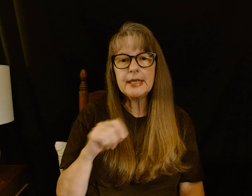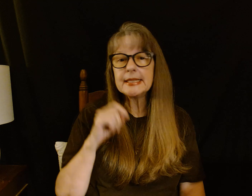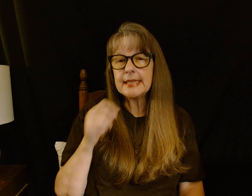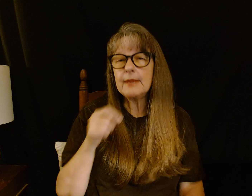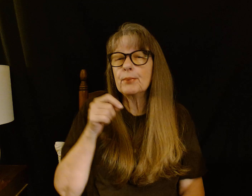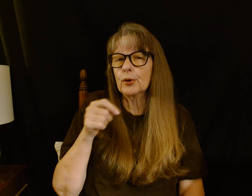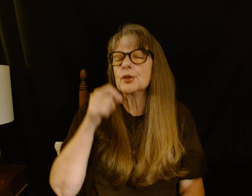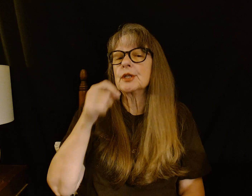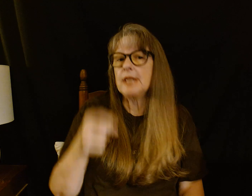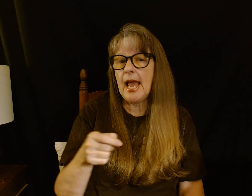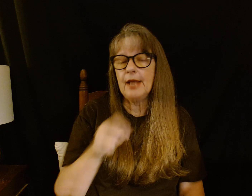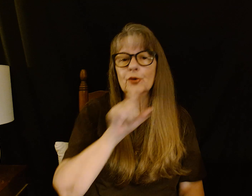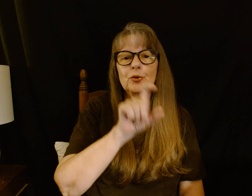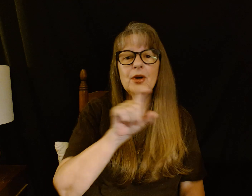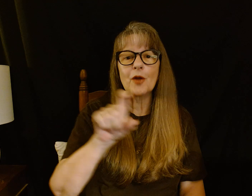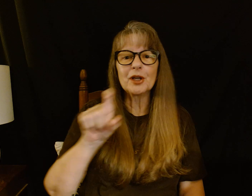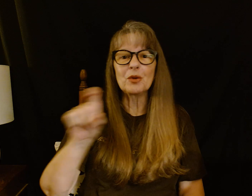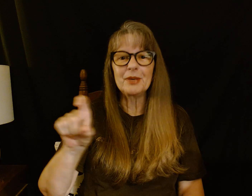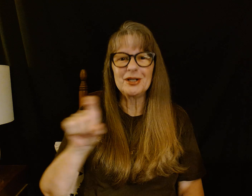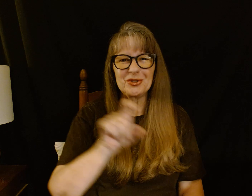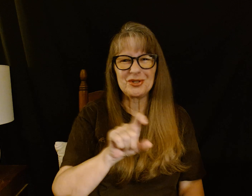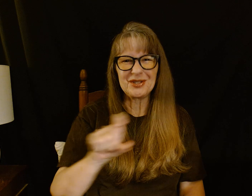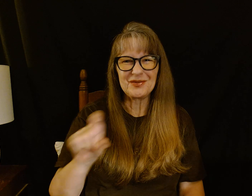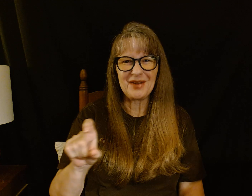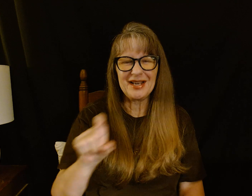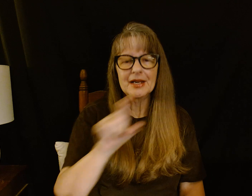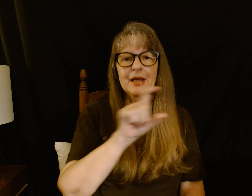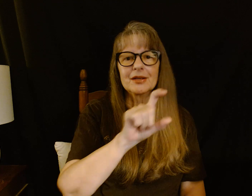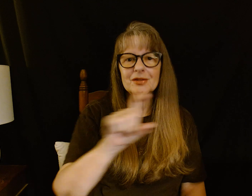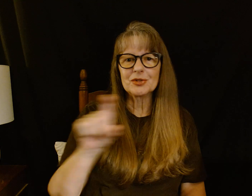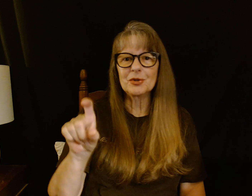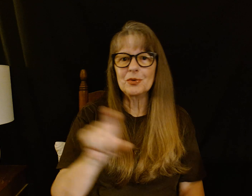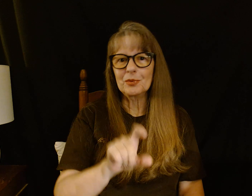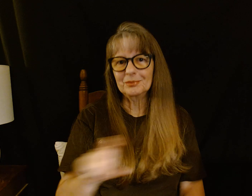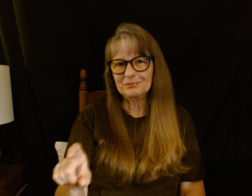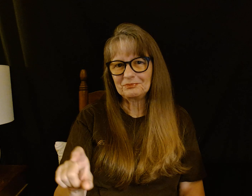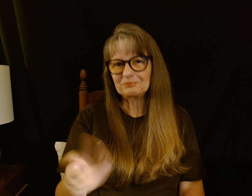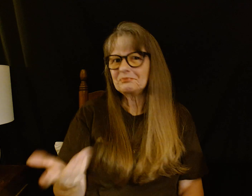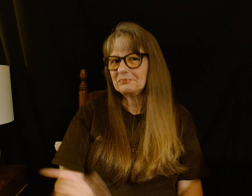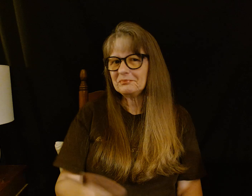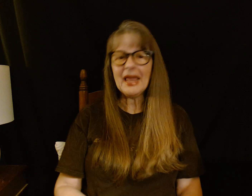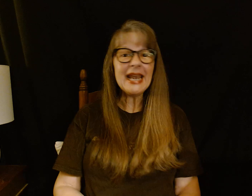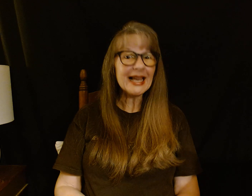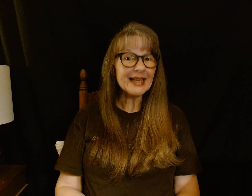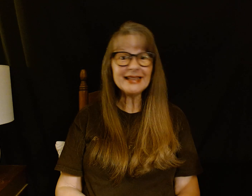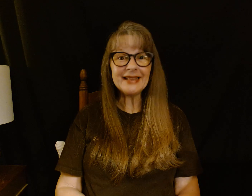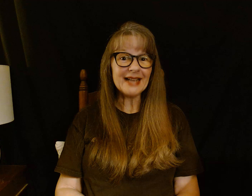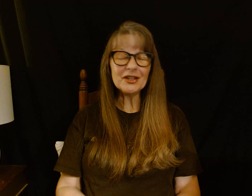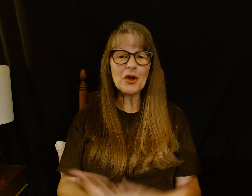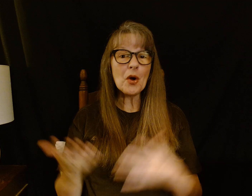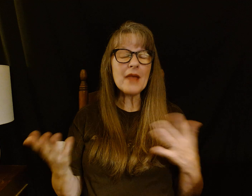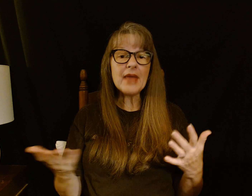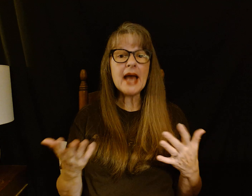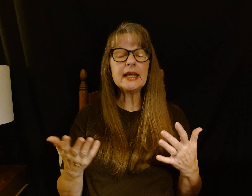Z per se. You're doing all the little pictures, right? Zoom. And I like that, and that is